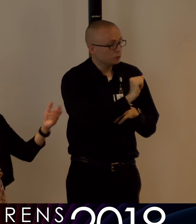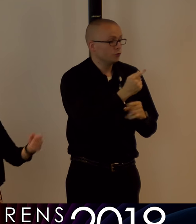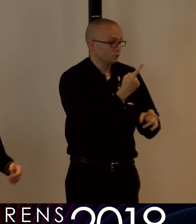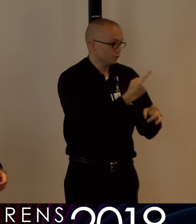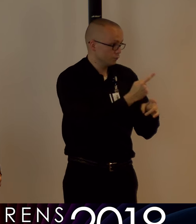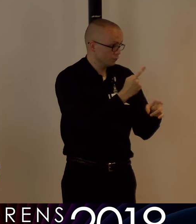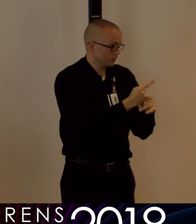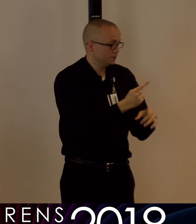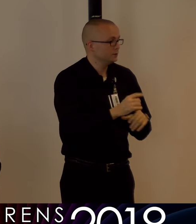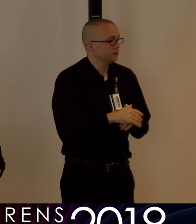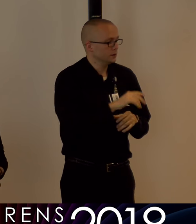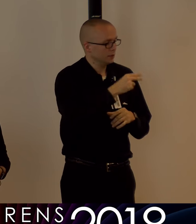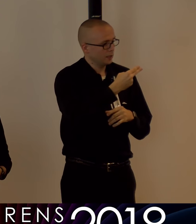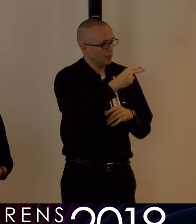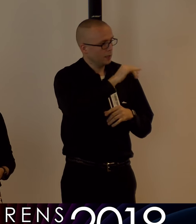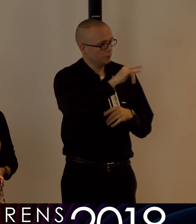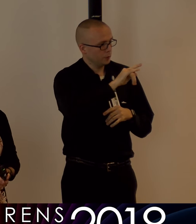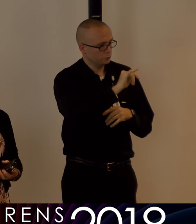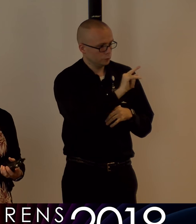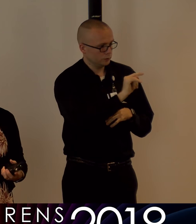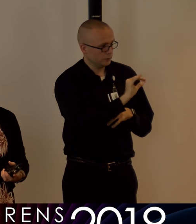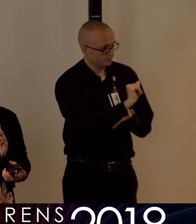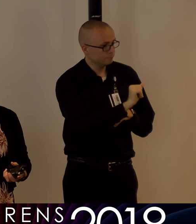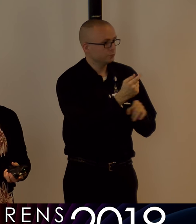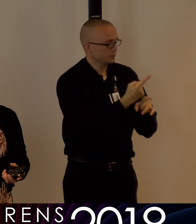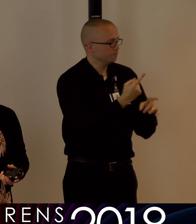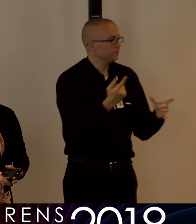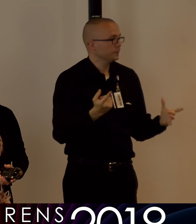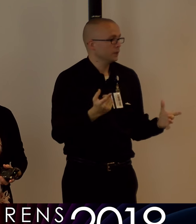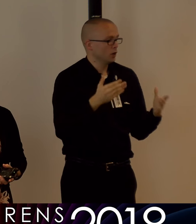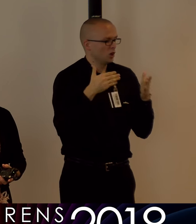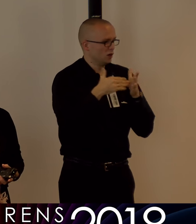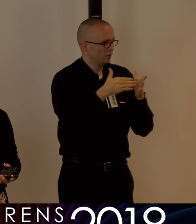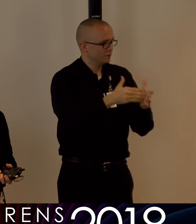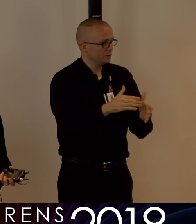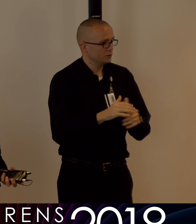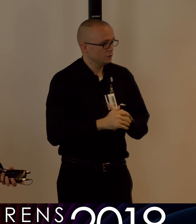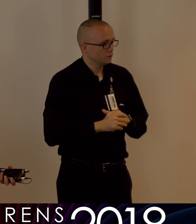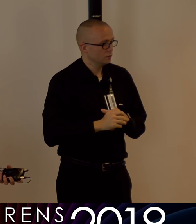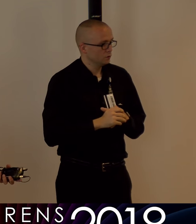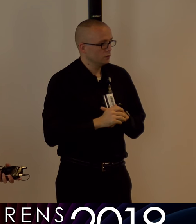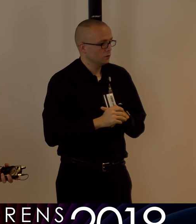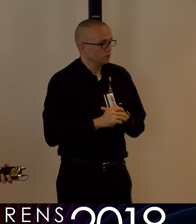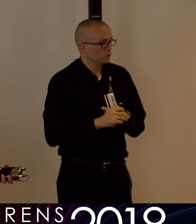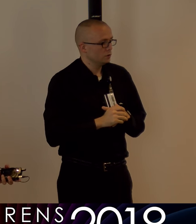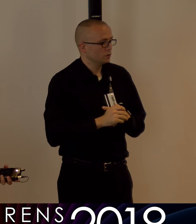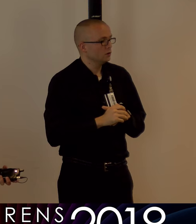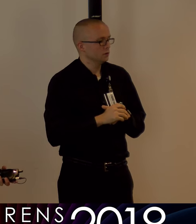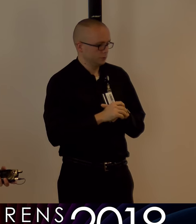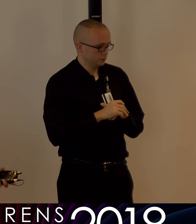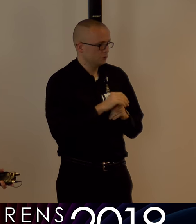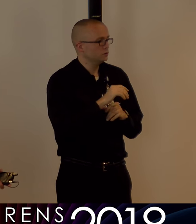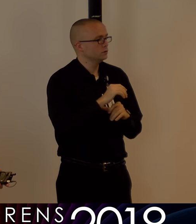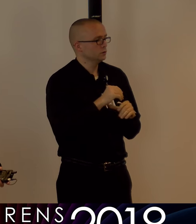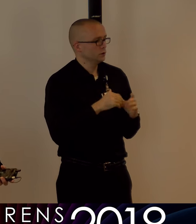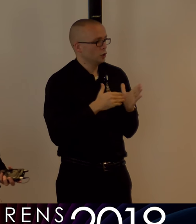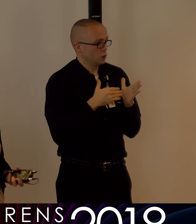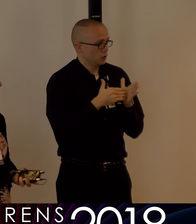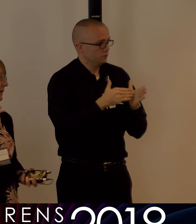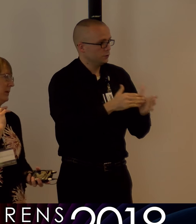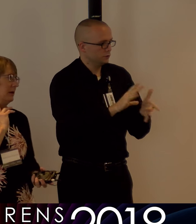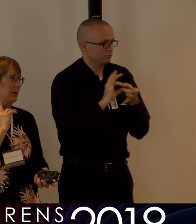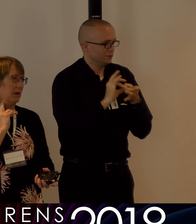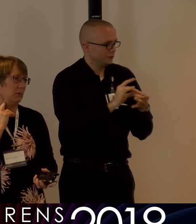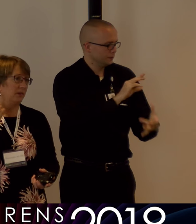Hypotonia and the torticollis. Right, yeah, torticollis, hypotonia, absolutely. And oftentimes, if you have torticollis, people attribute it to the sternocleidomastoid